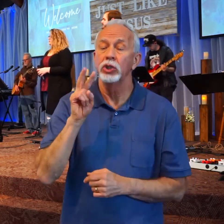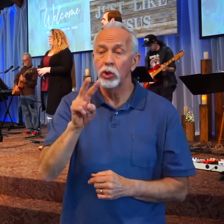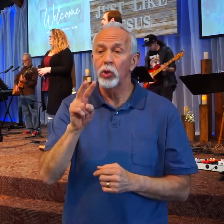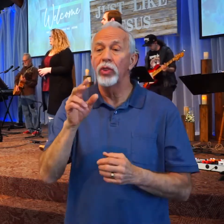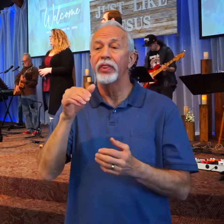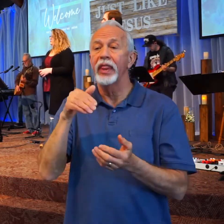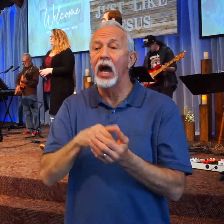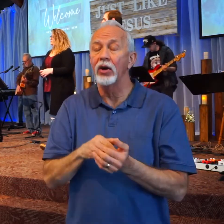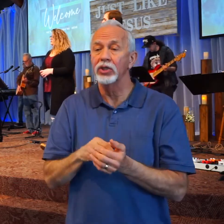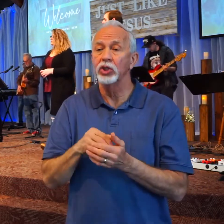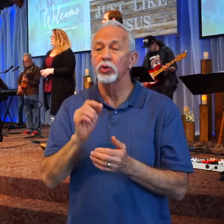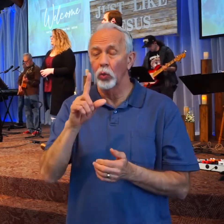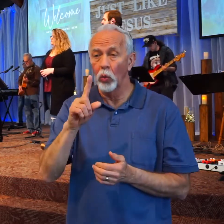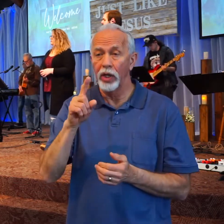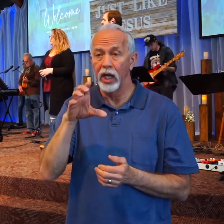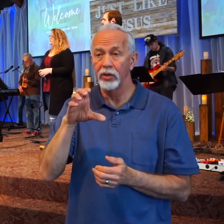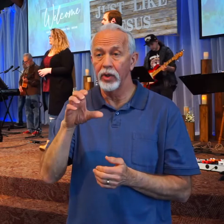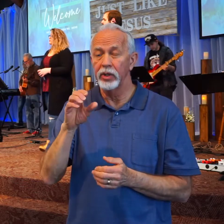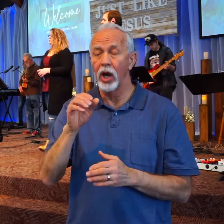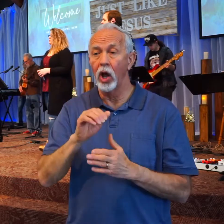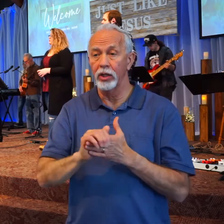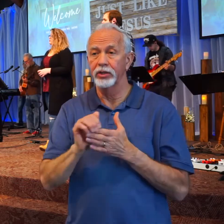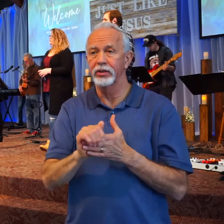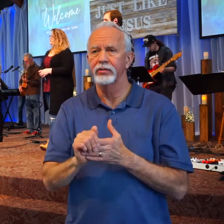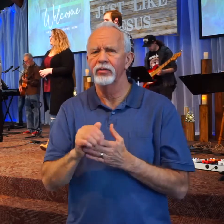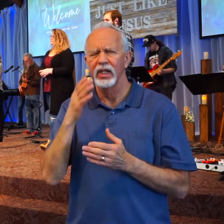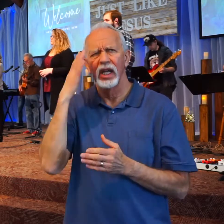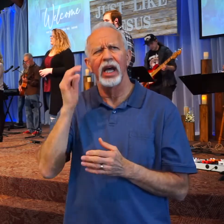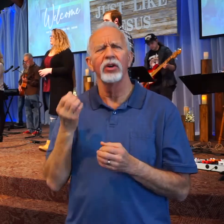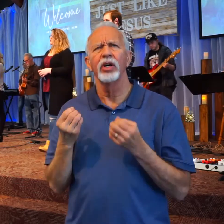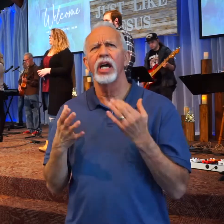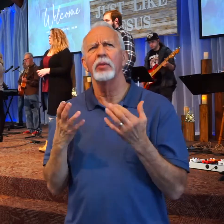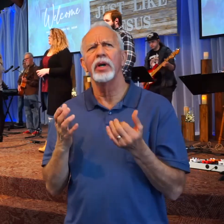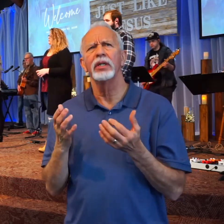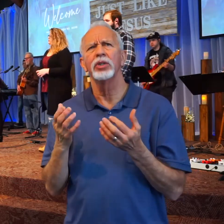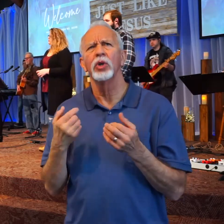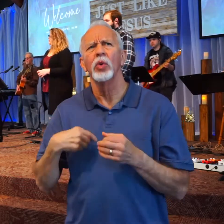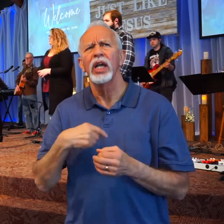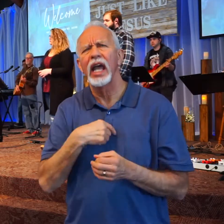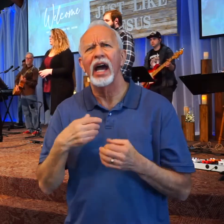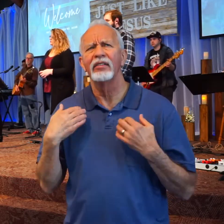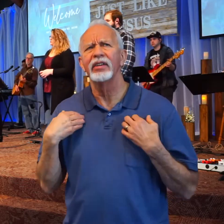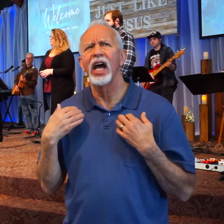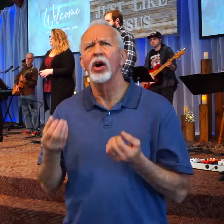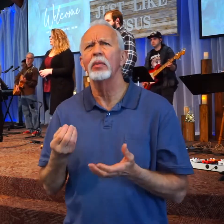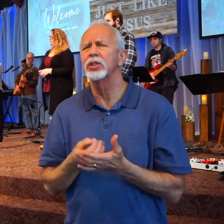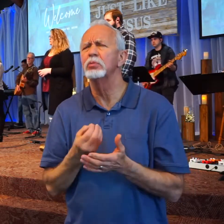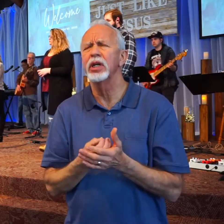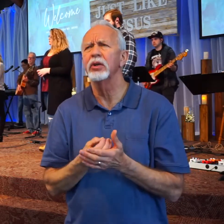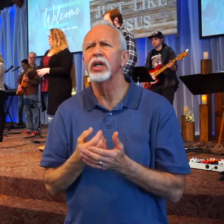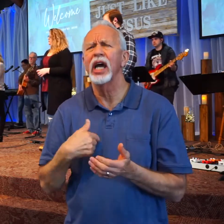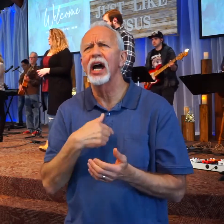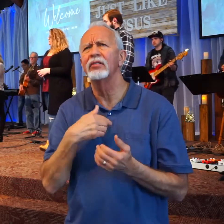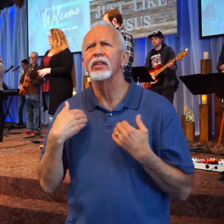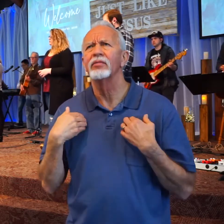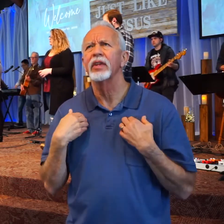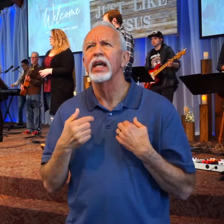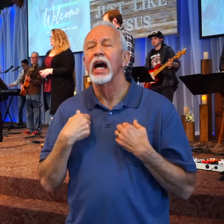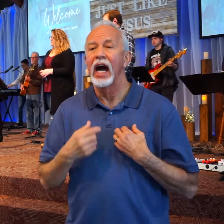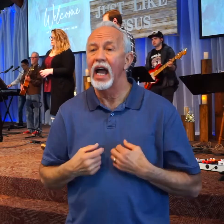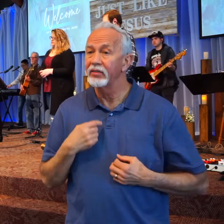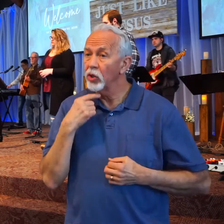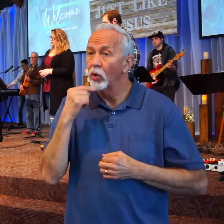sure where we're at on that number because we're transitioning in the office right now. But I would like to remind you, I have